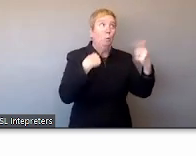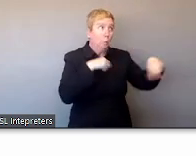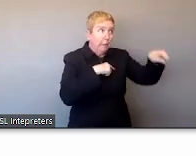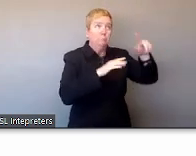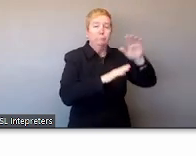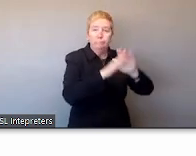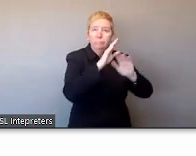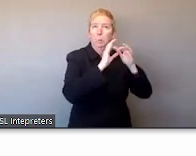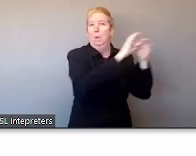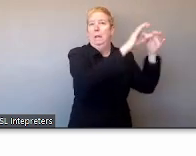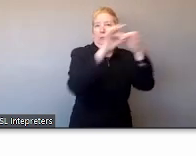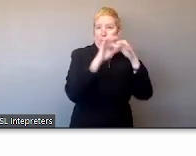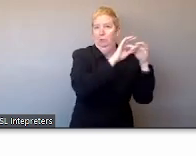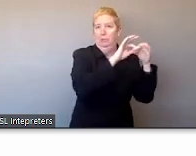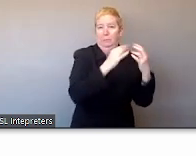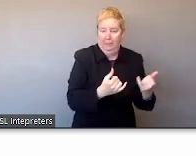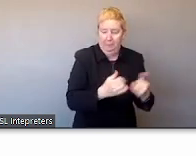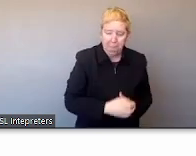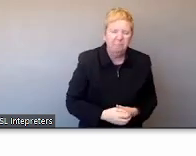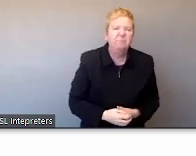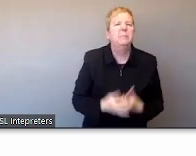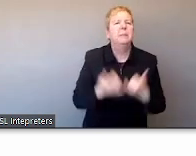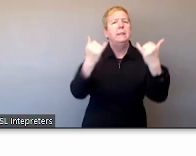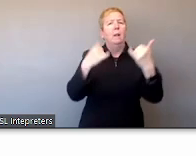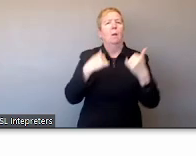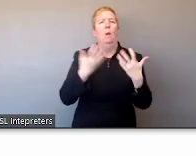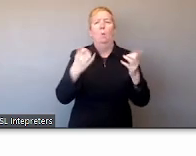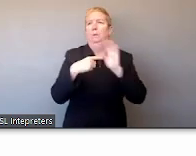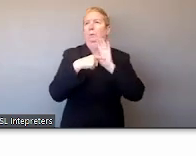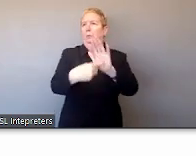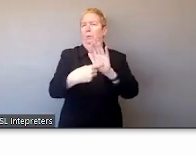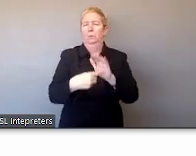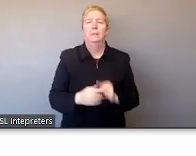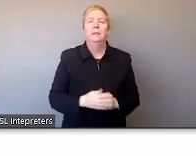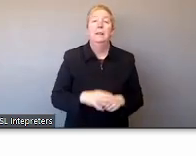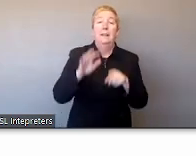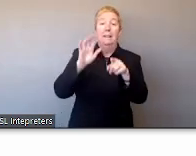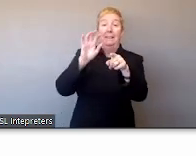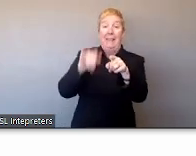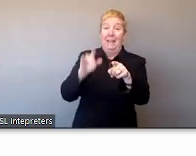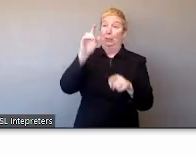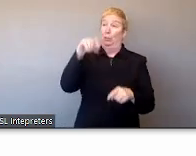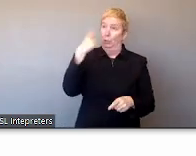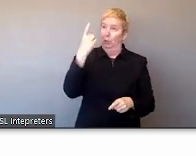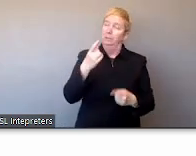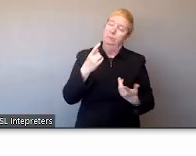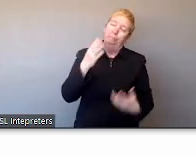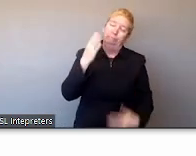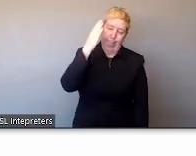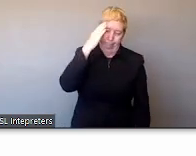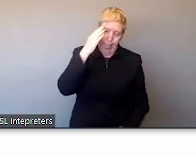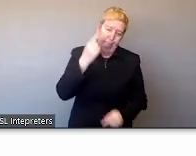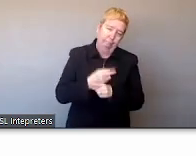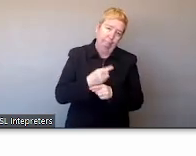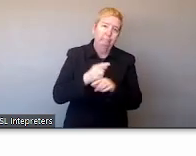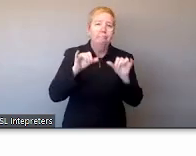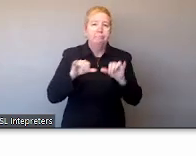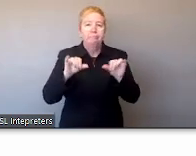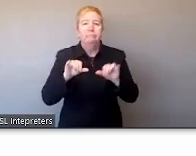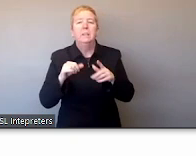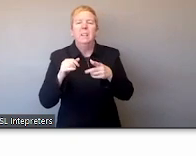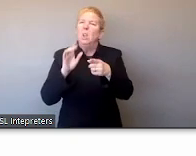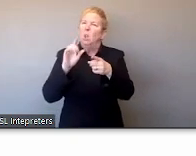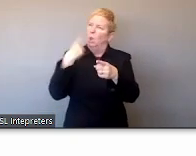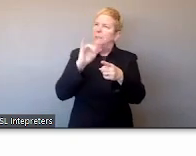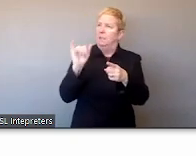I wanted to show you this graph. To me, it looks really familiar. The height of the curves aren't exactly the same, but this